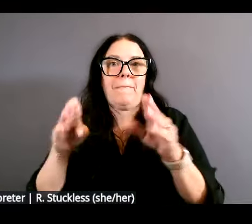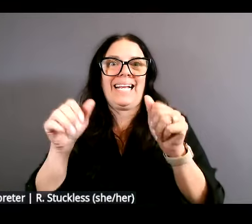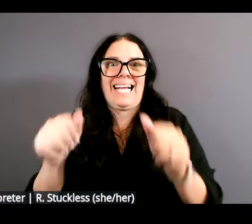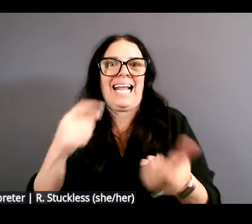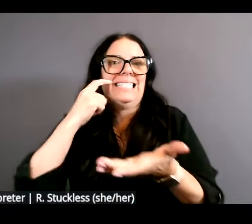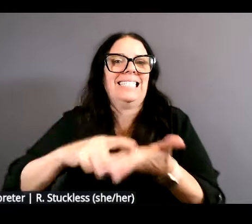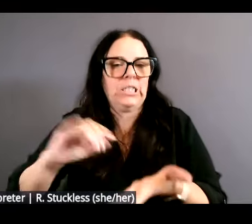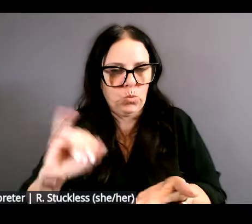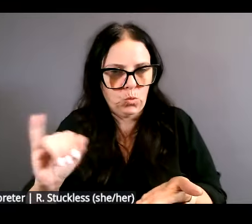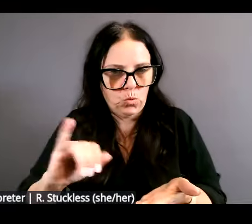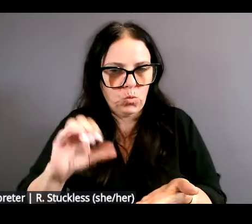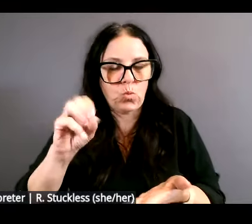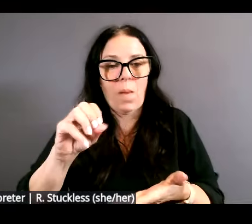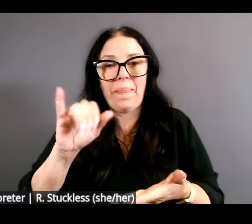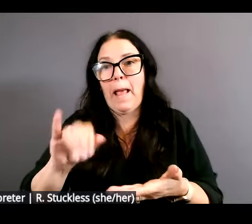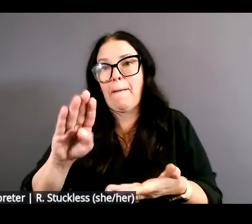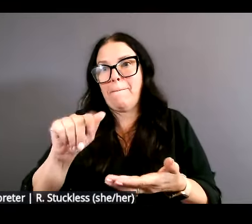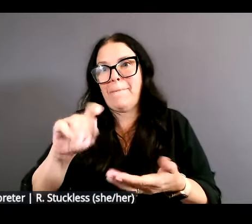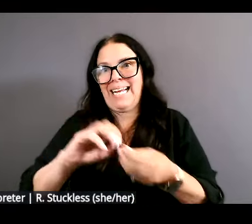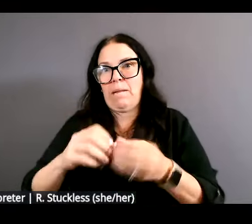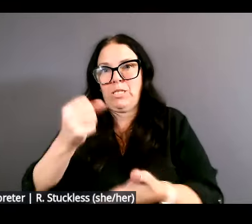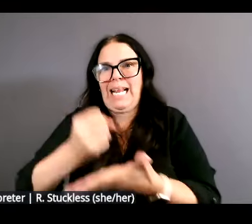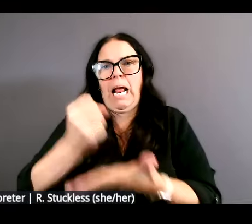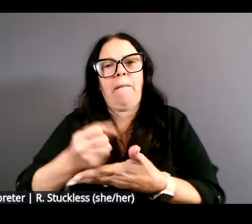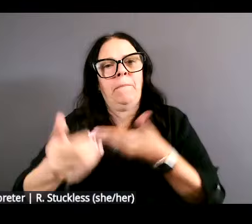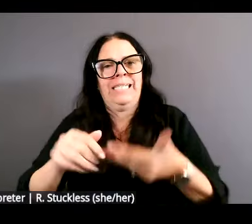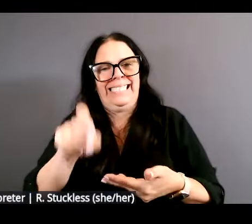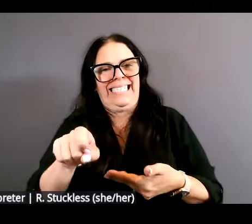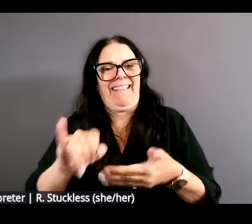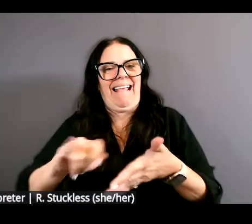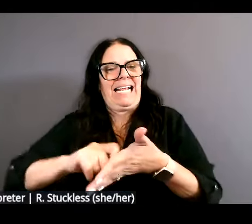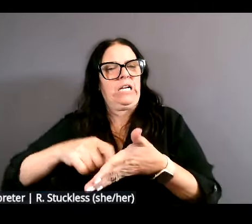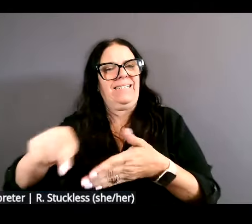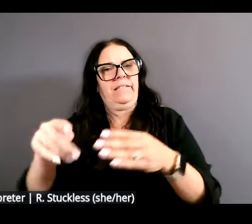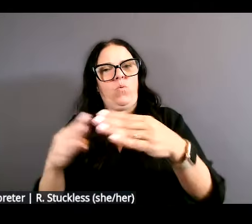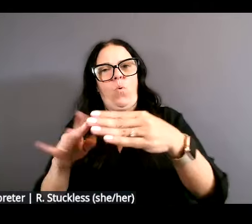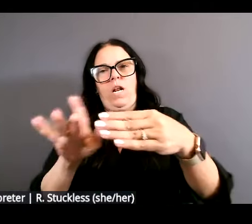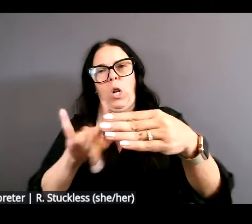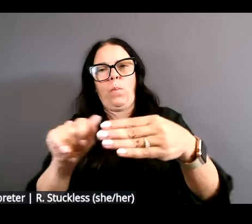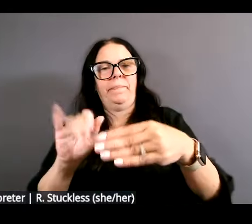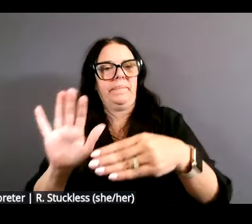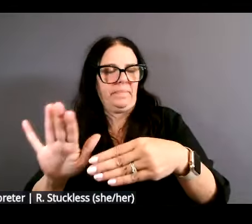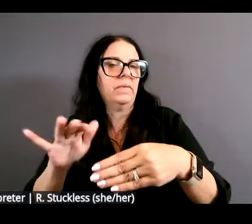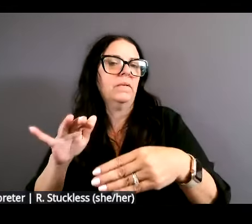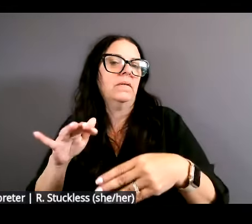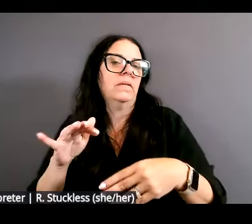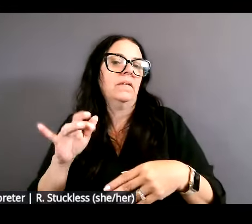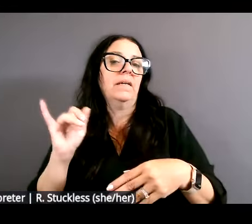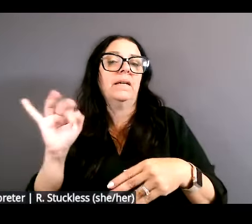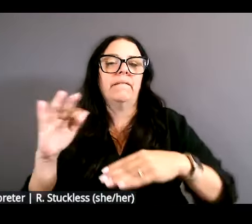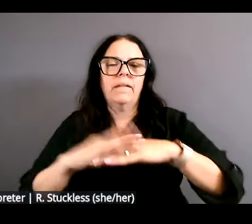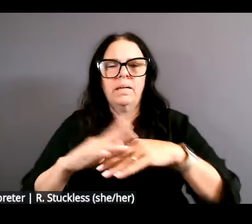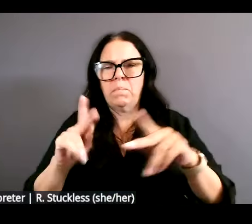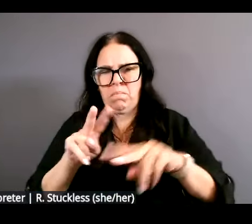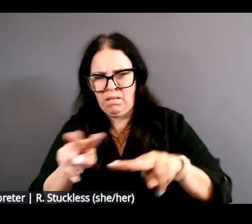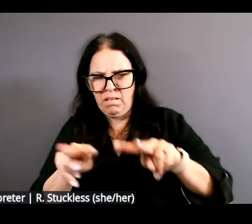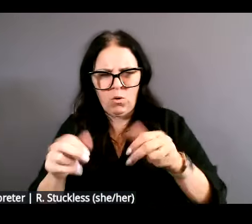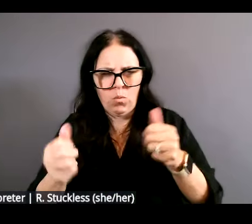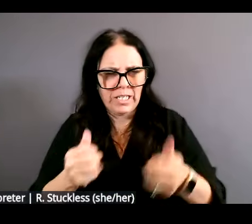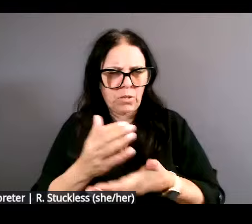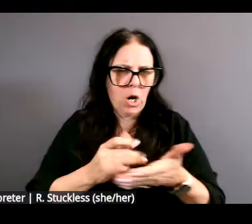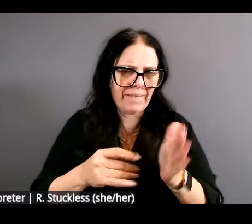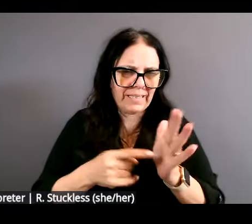well. If you start having things overlap, then there becomes confusion as to which one is which one is part of the sample,